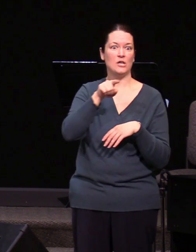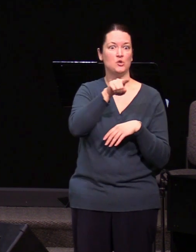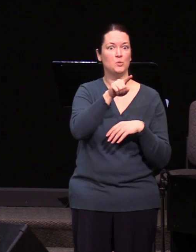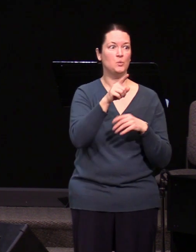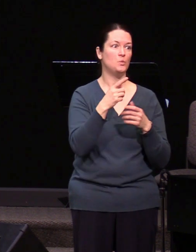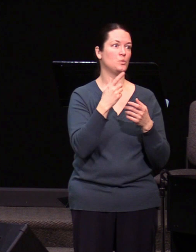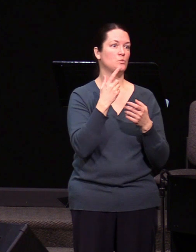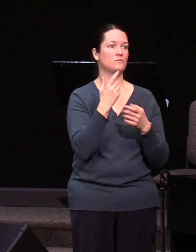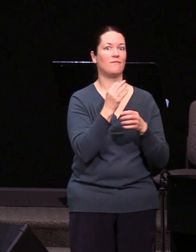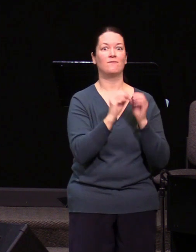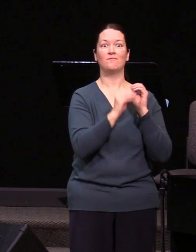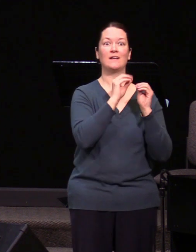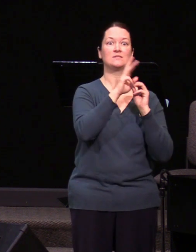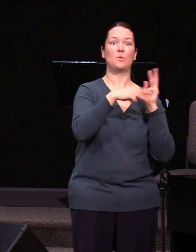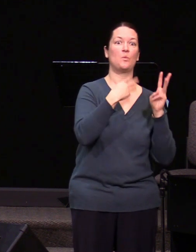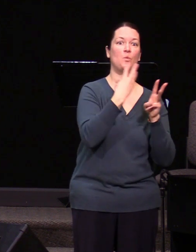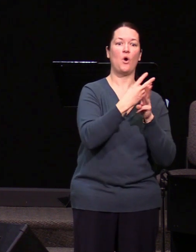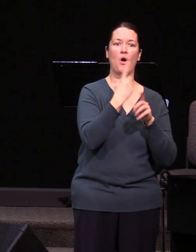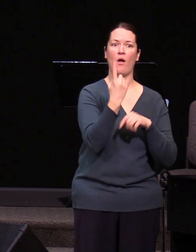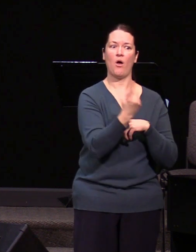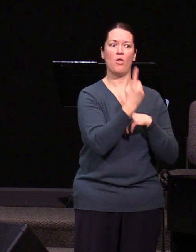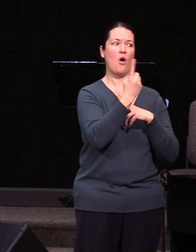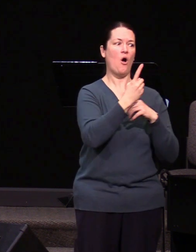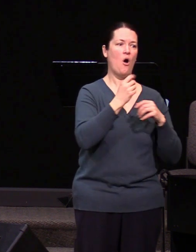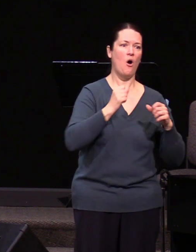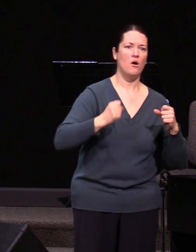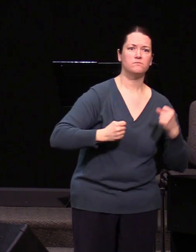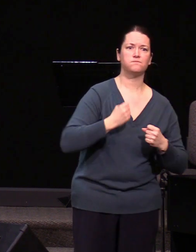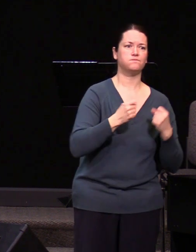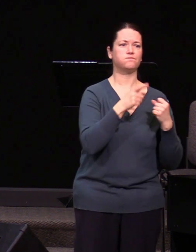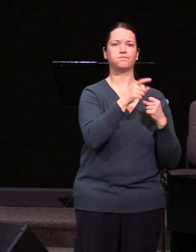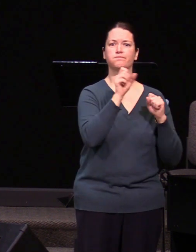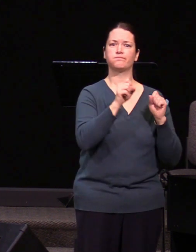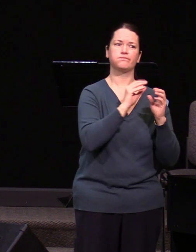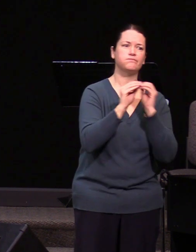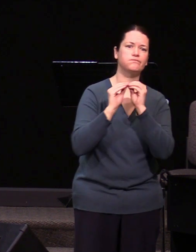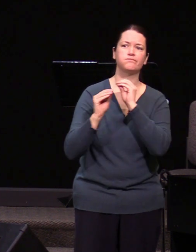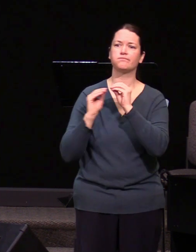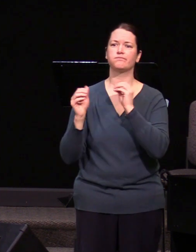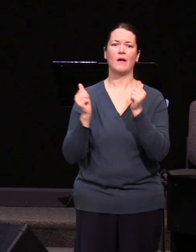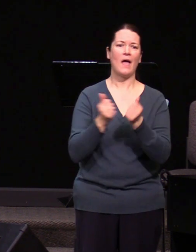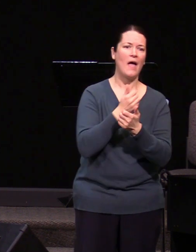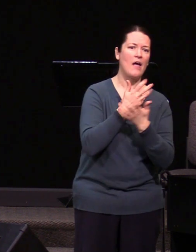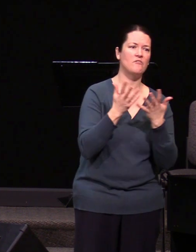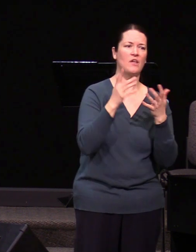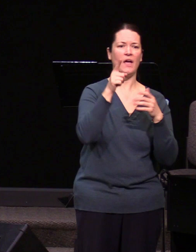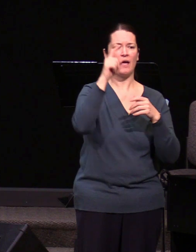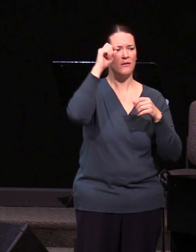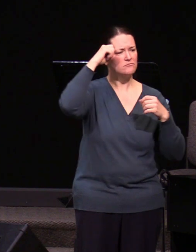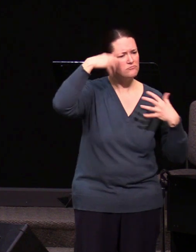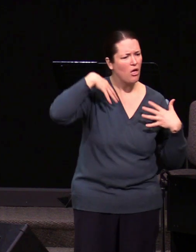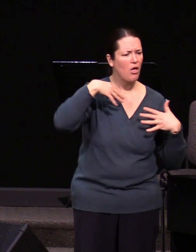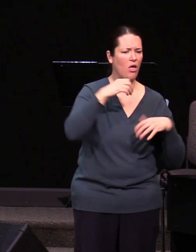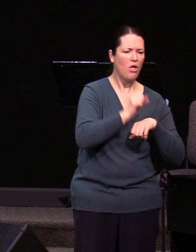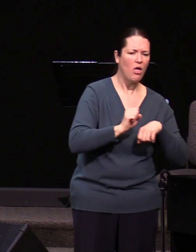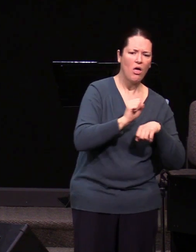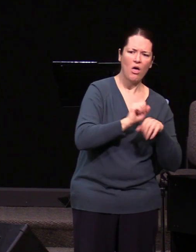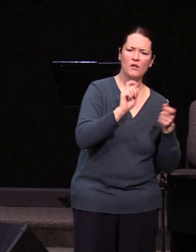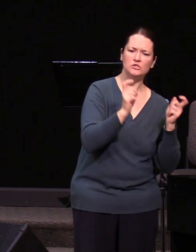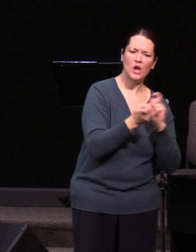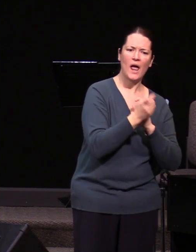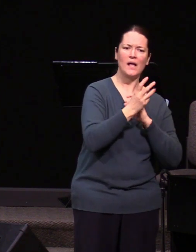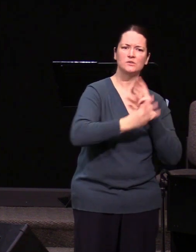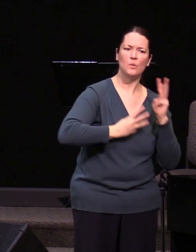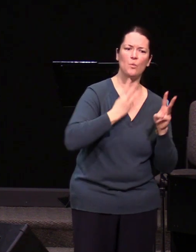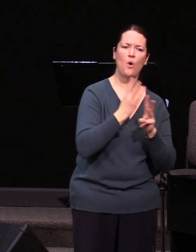He doesn't need you to charge the gate by yourself and fix everything through the sweat of your brow and to change the world